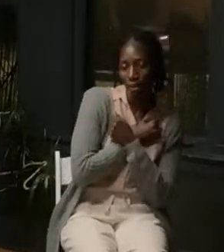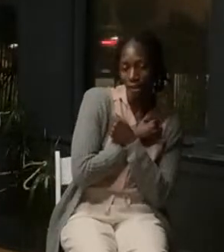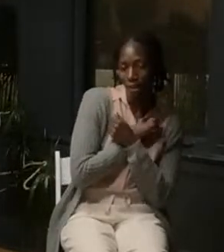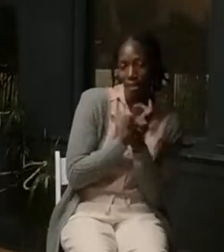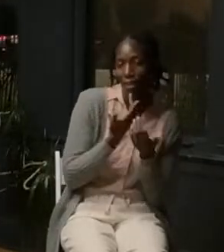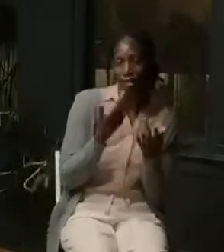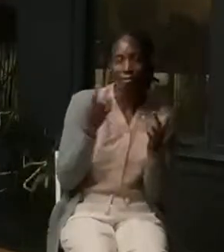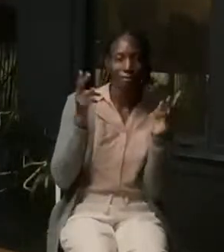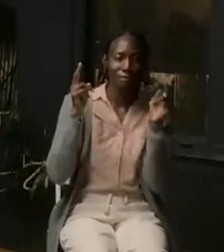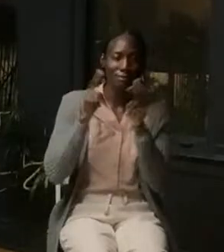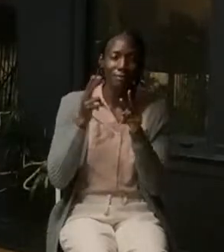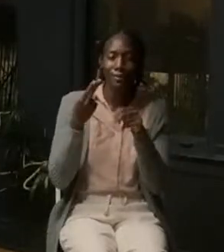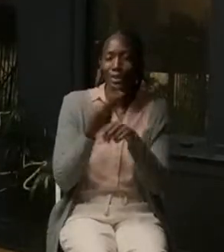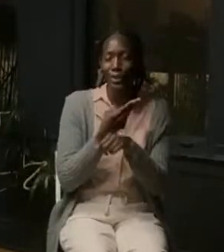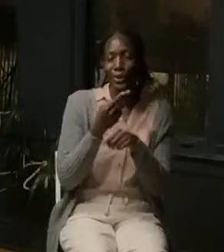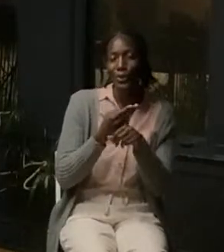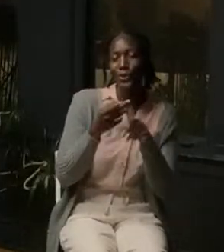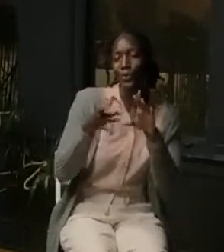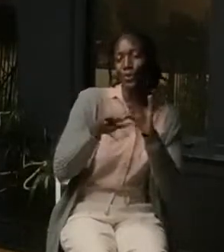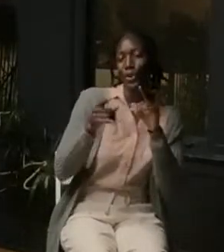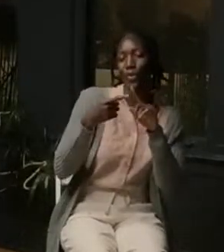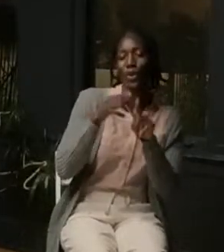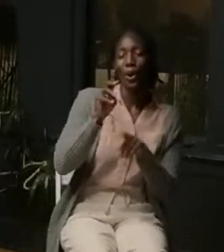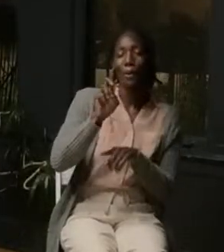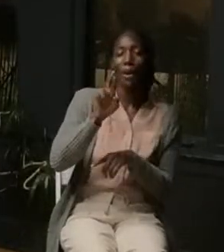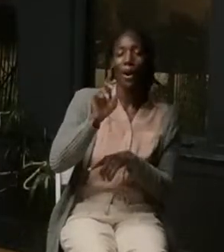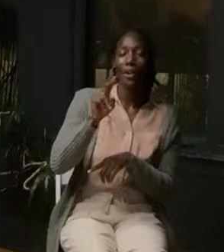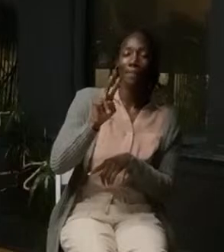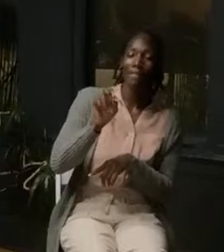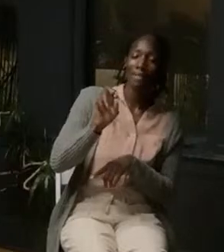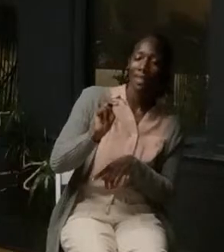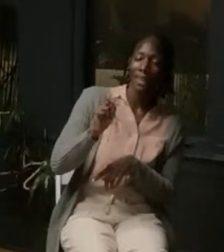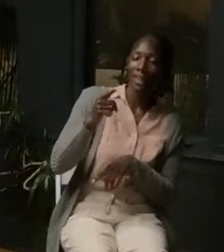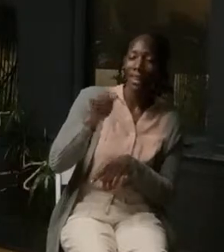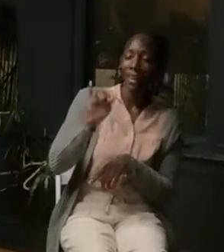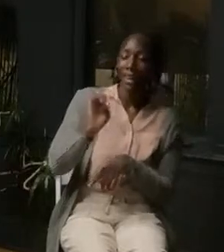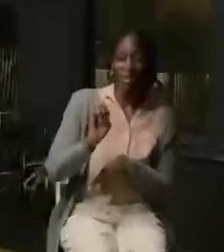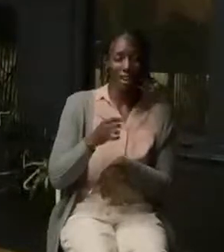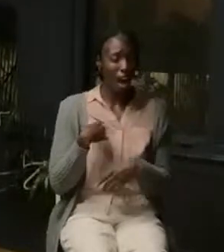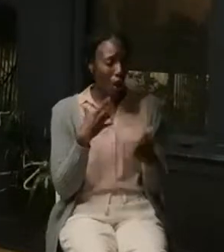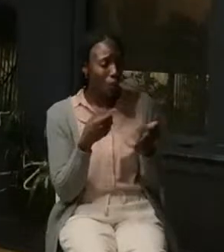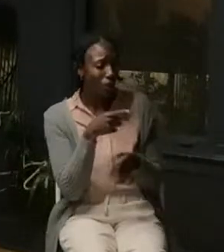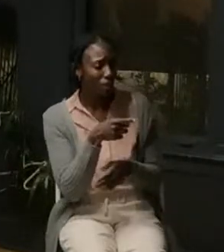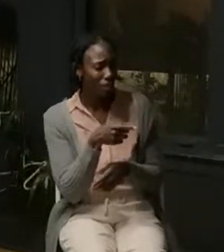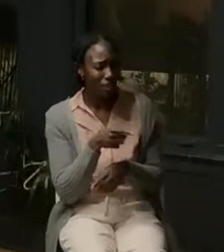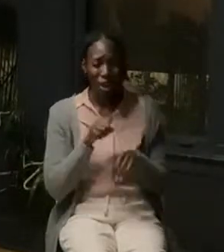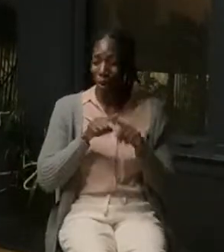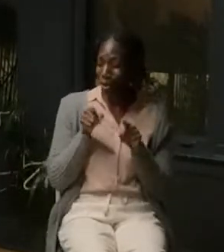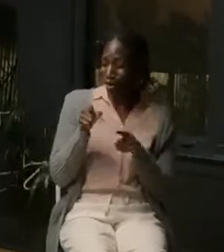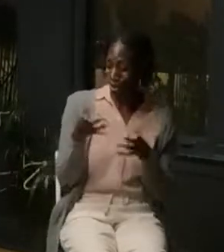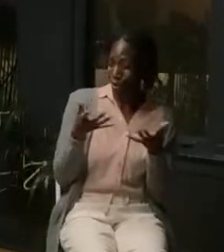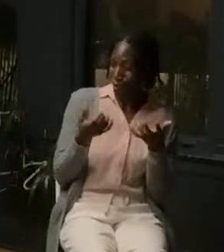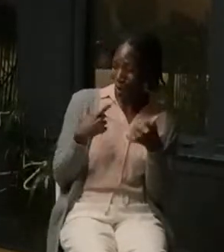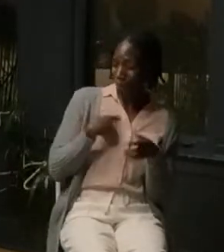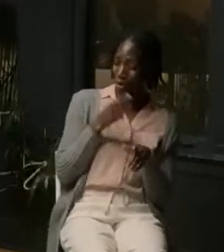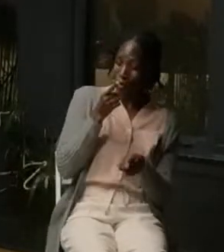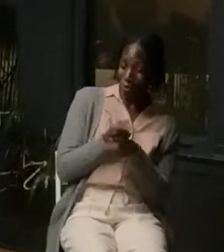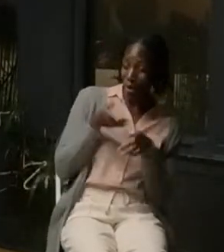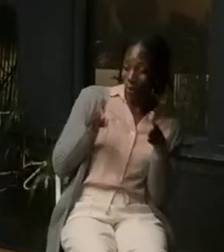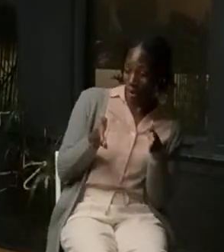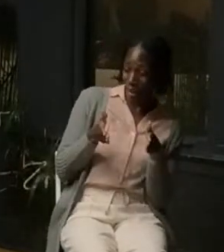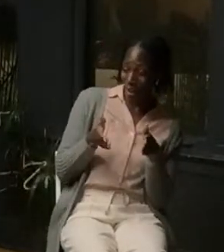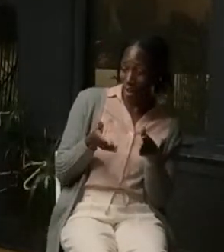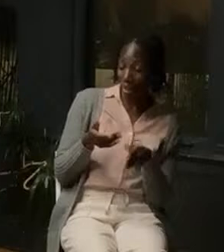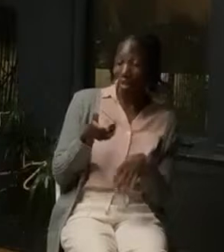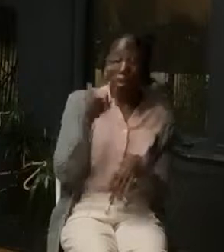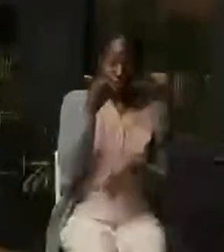accidentally invoke Marvin Gaye. I want you, but do you want me the right way, Clarence? Because I want you,